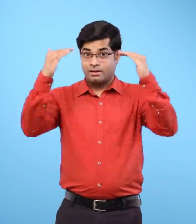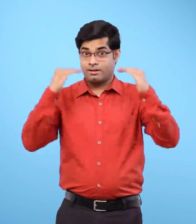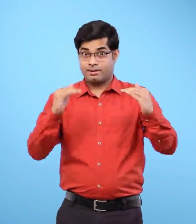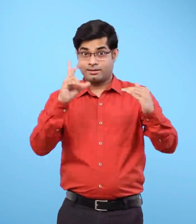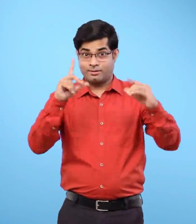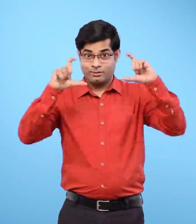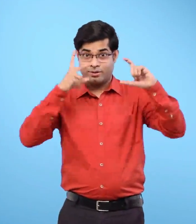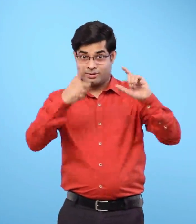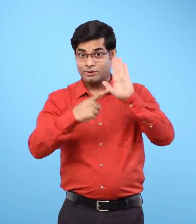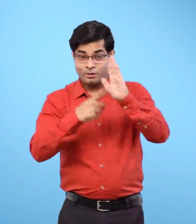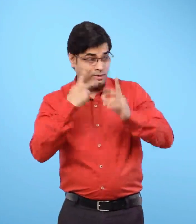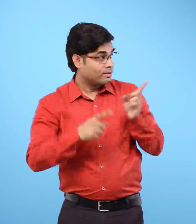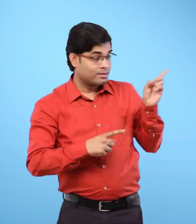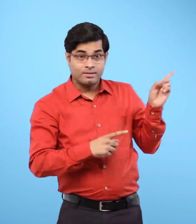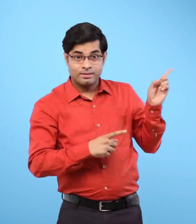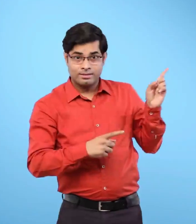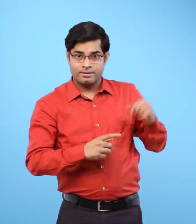Picture 2 shows a family